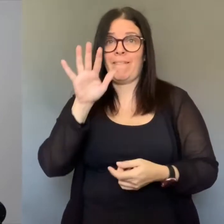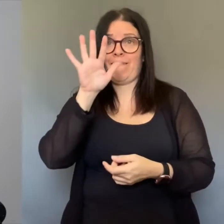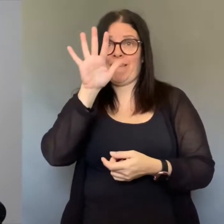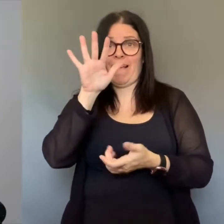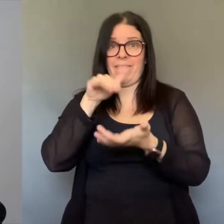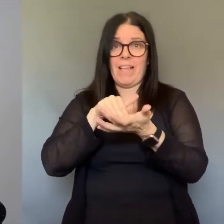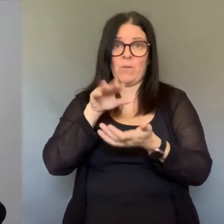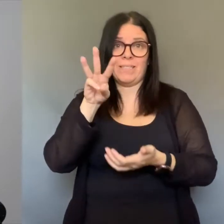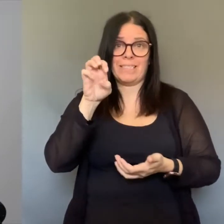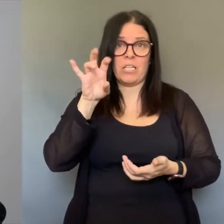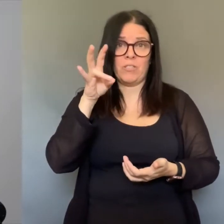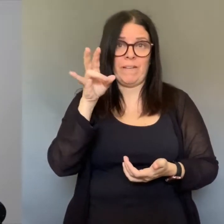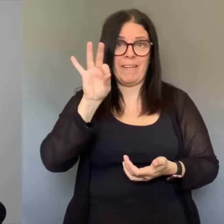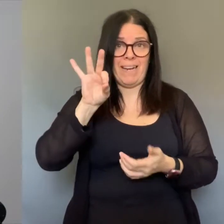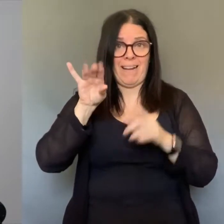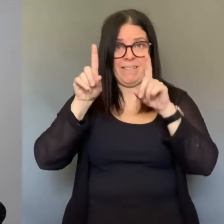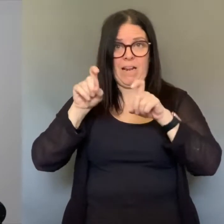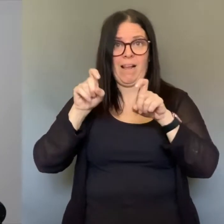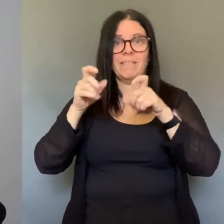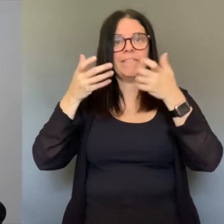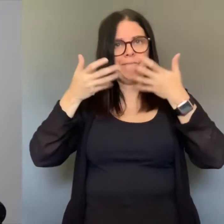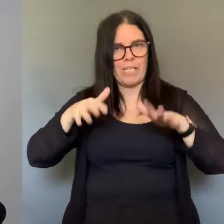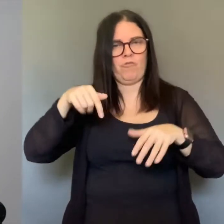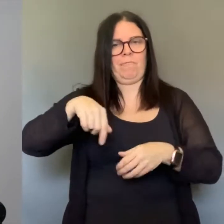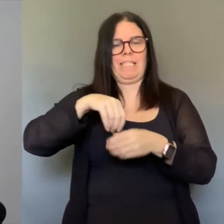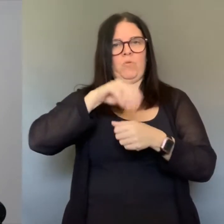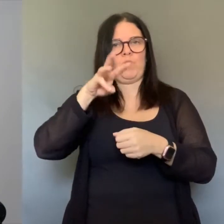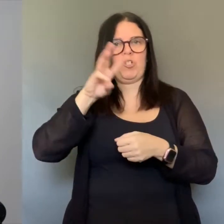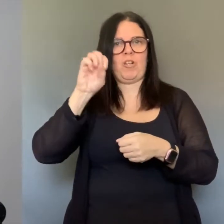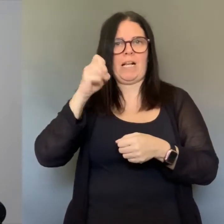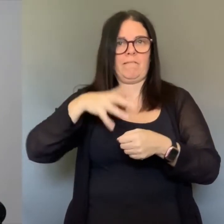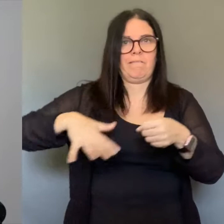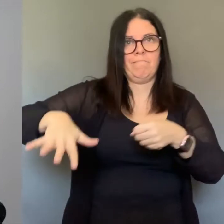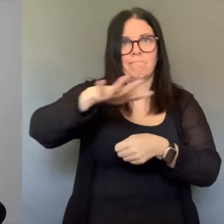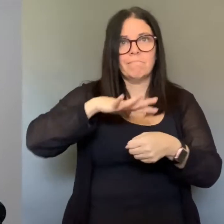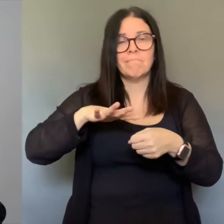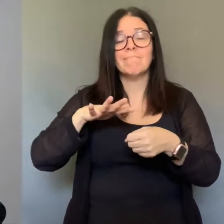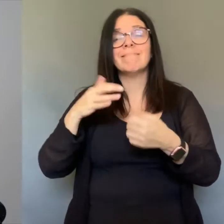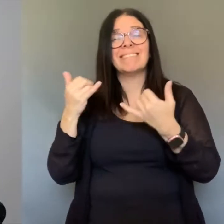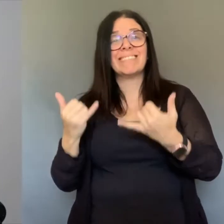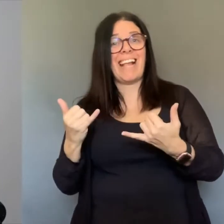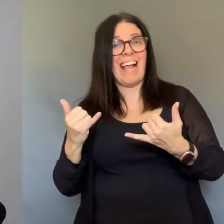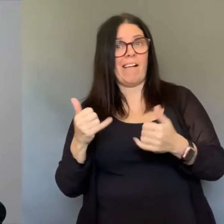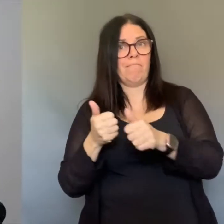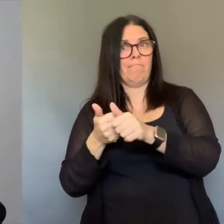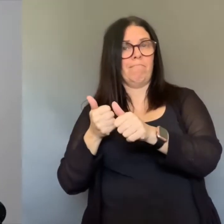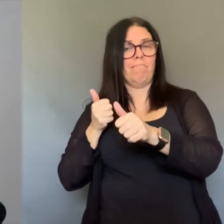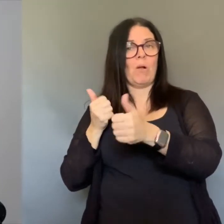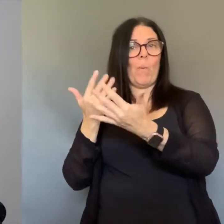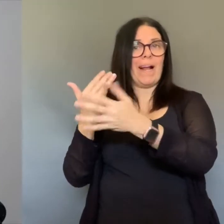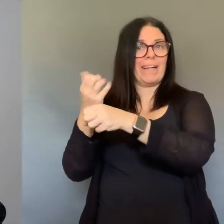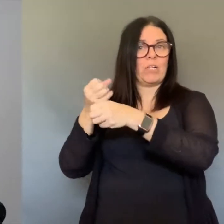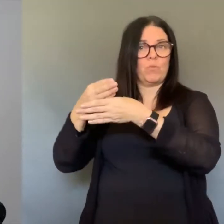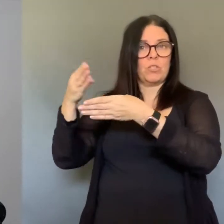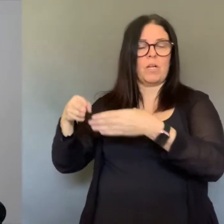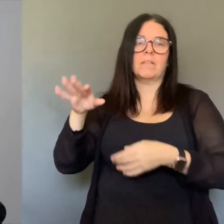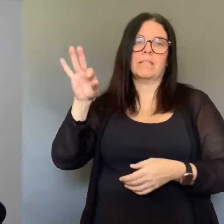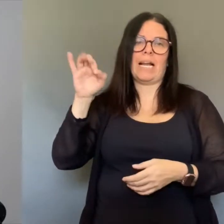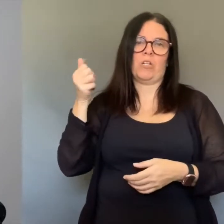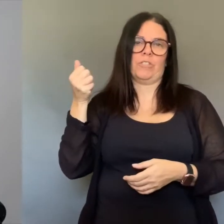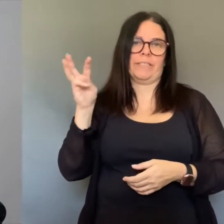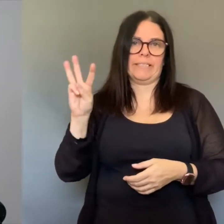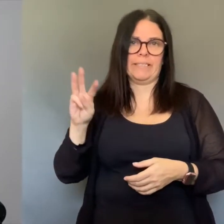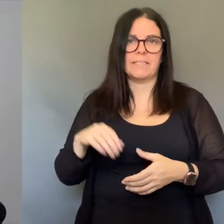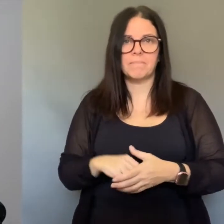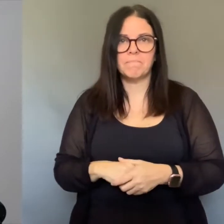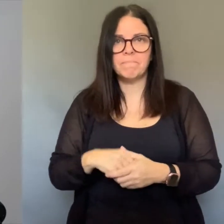5,679 individuals have been tested for COVID-19 in Windsor-Essex County, and of those tested, 916 tests